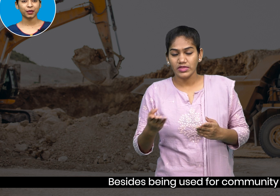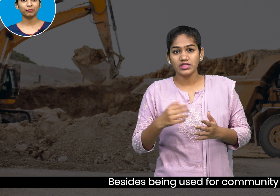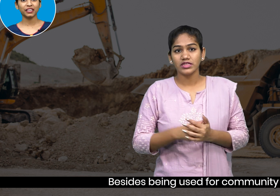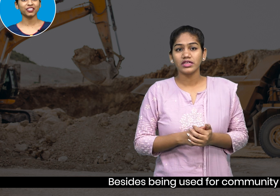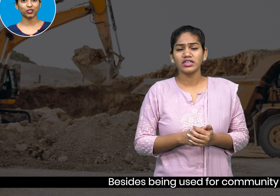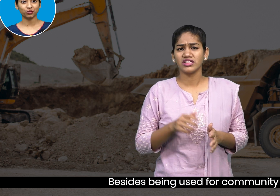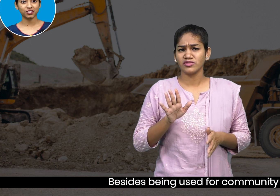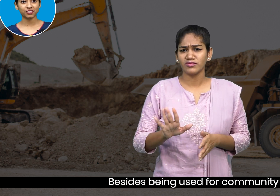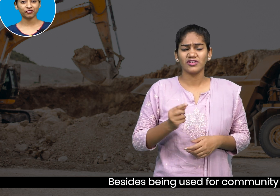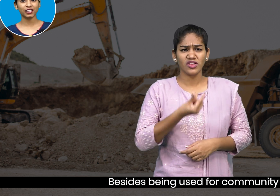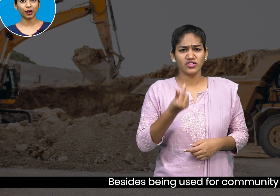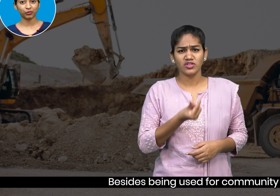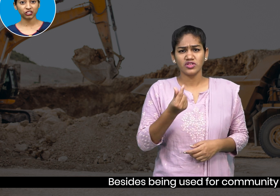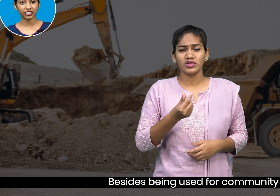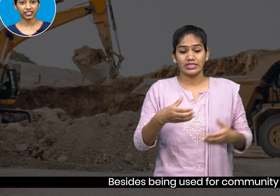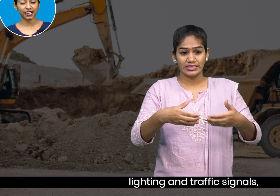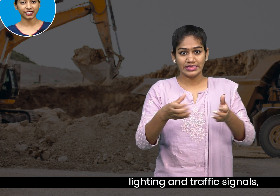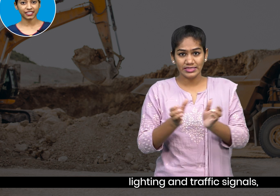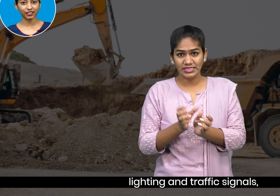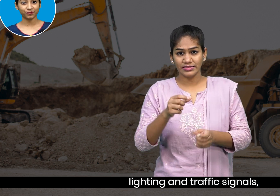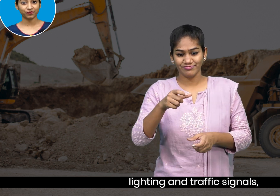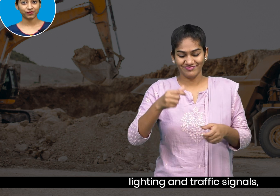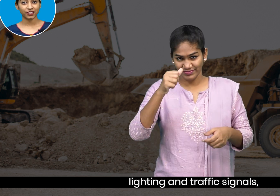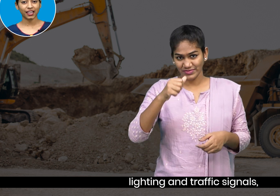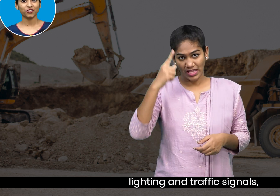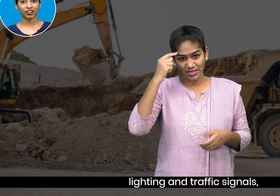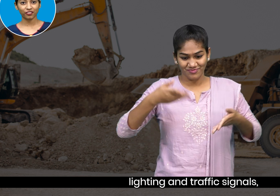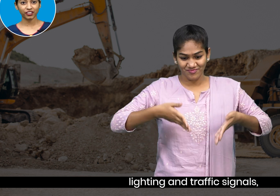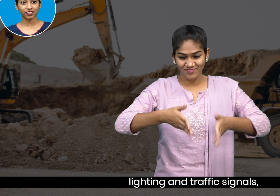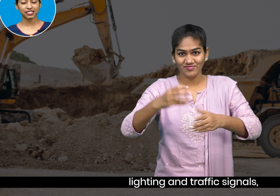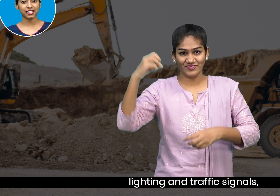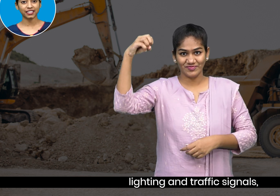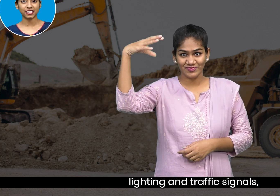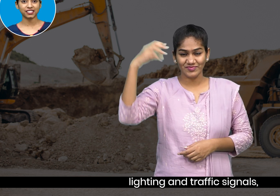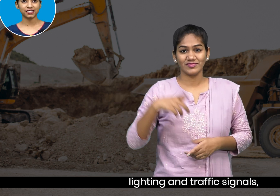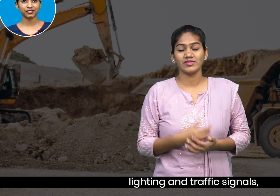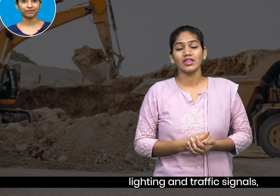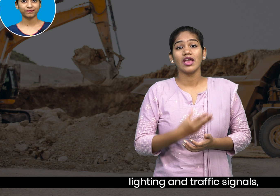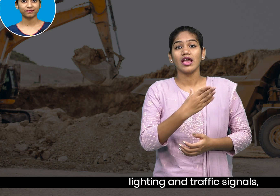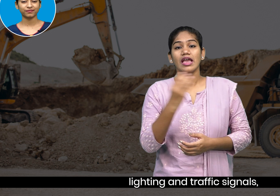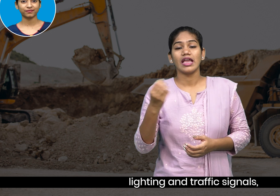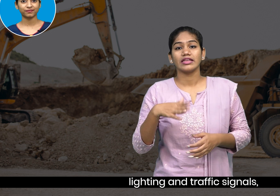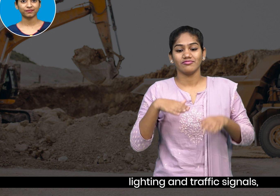Besides being used for community lighting and traffic signals.